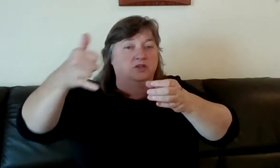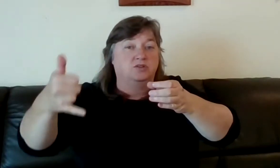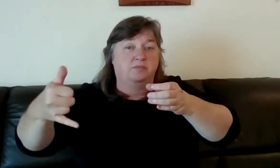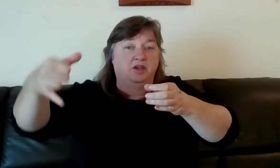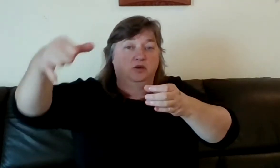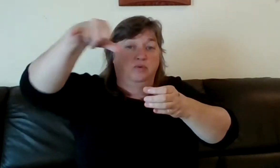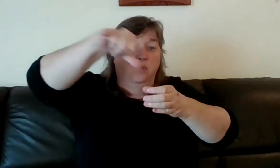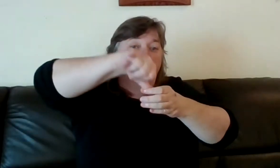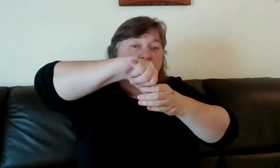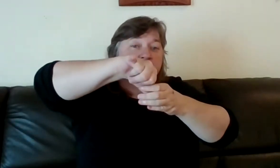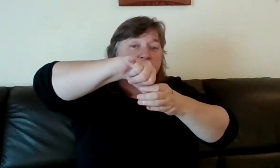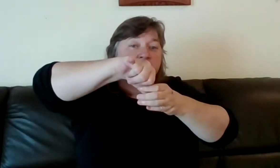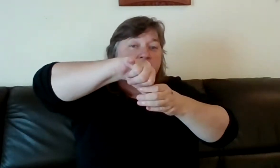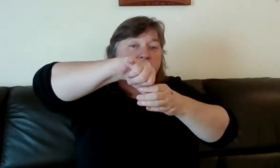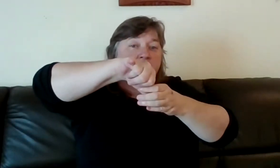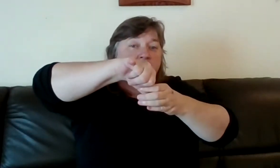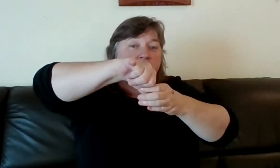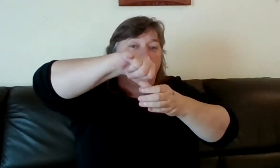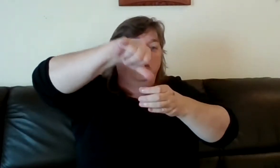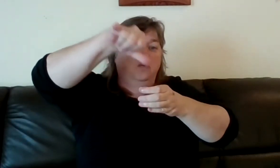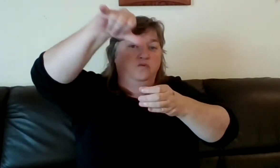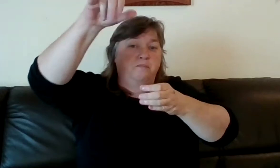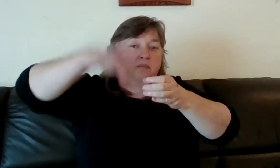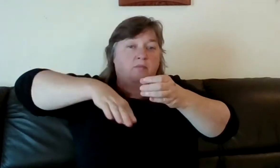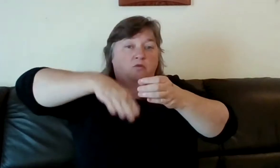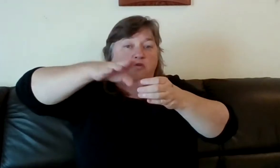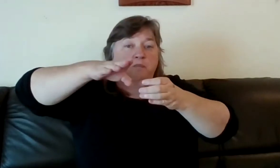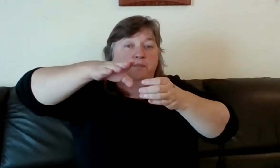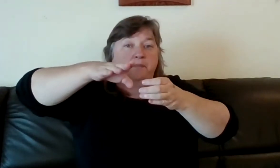So something could pour into it. Whoop, whoop.